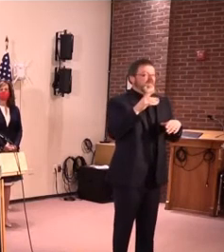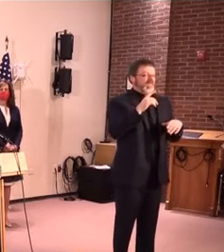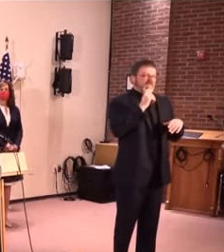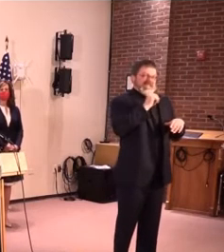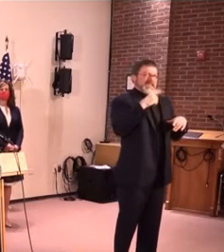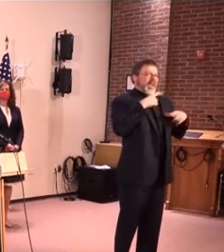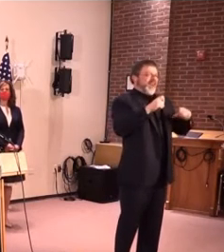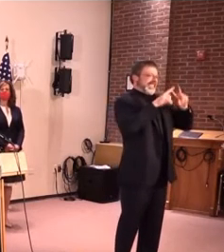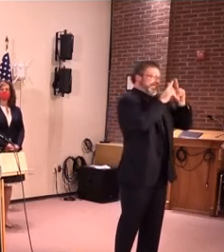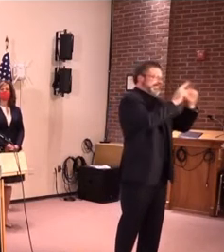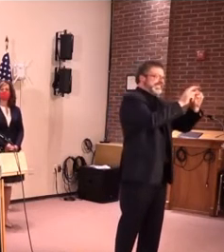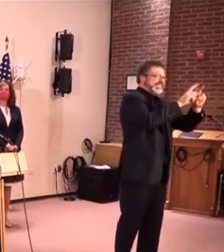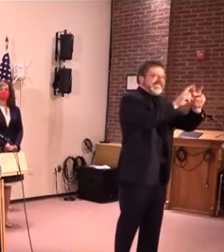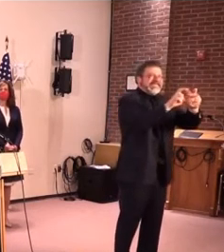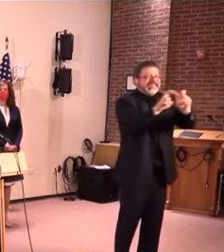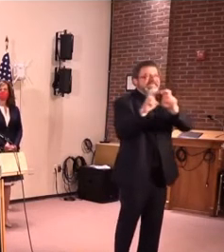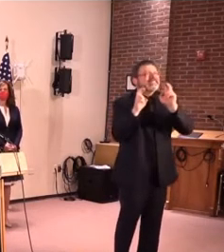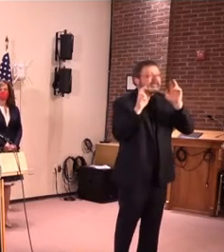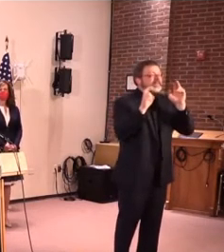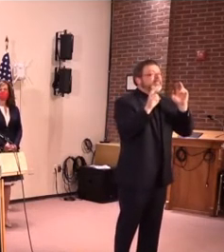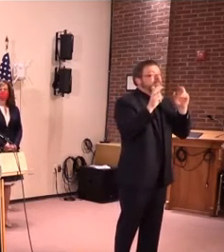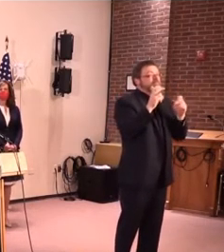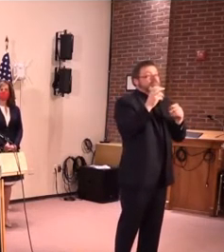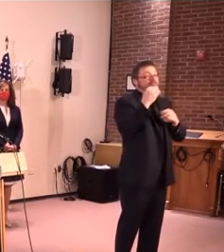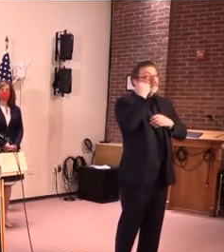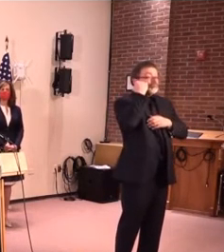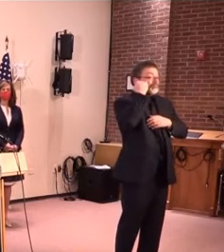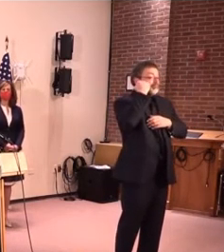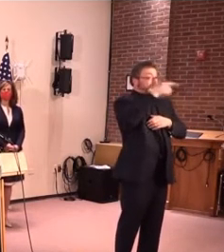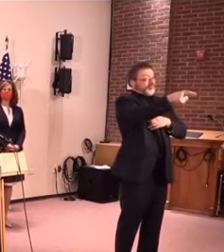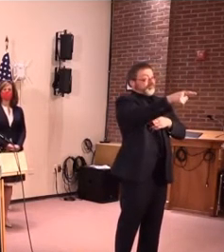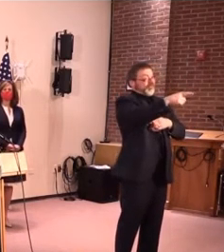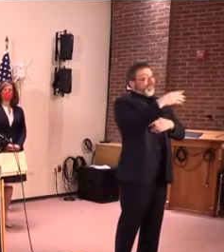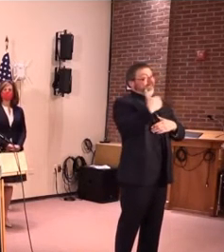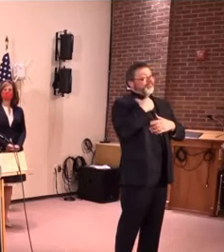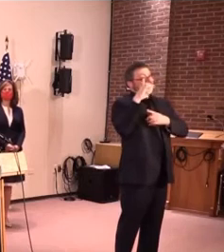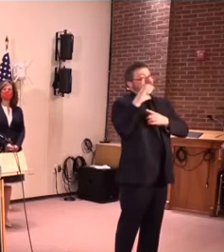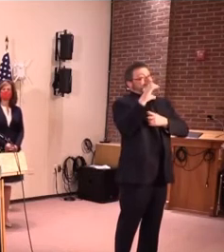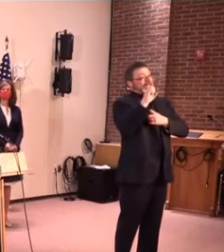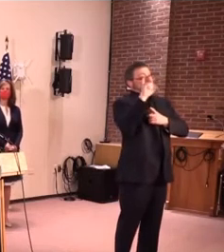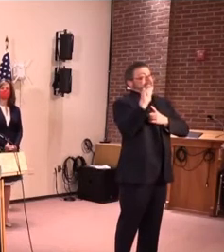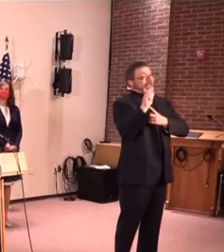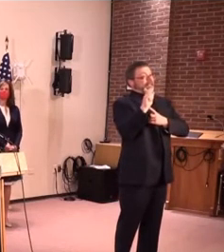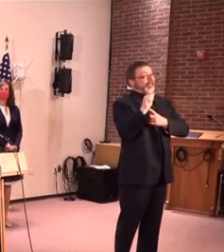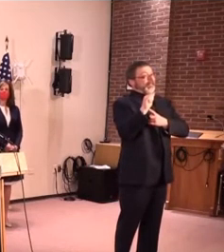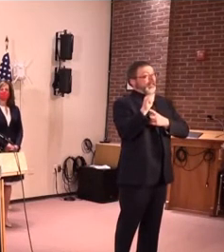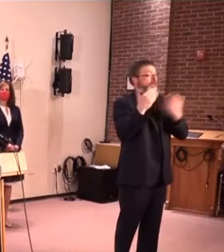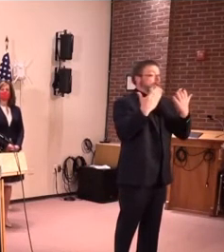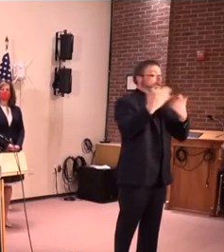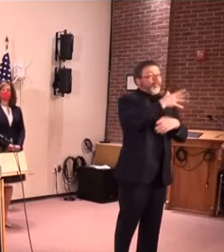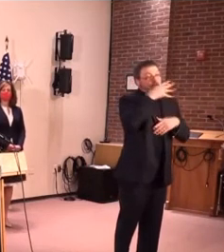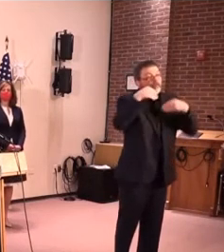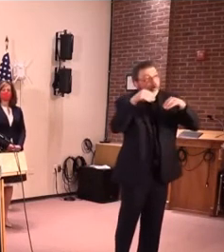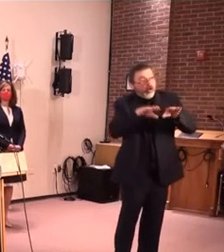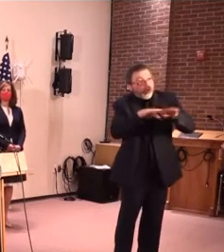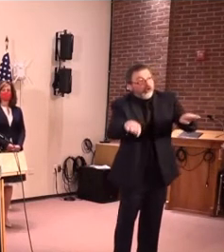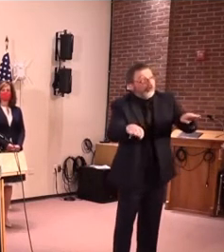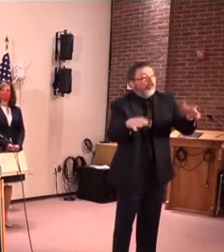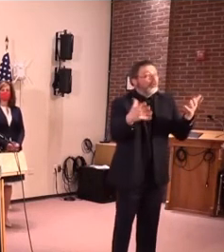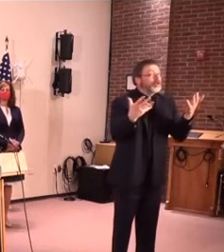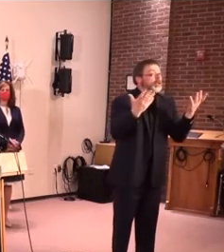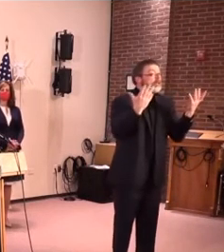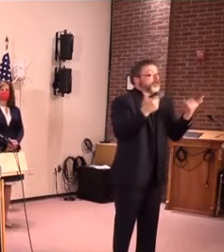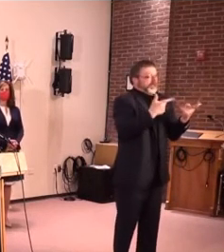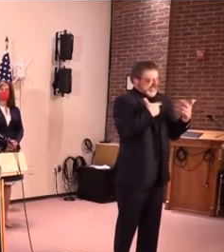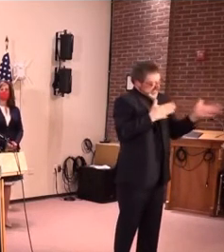If you're a CSA, if you're a farmer's market and a vendor there, I would encourage everyone to be focused on the entire